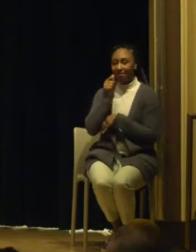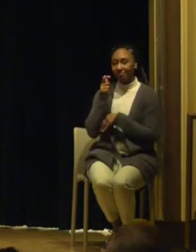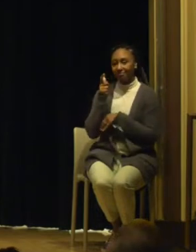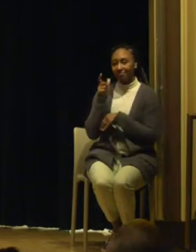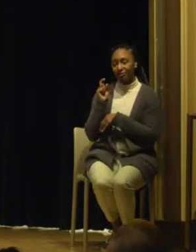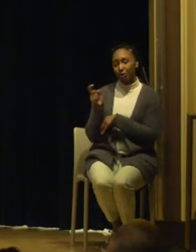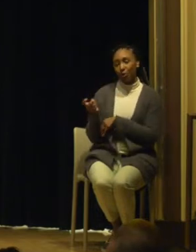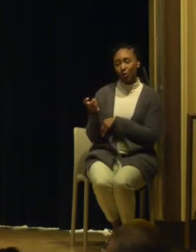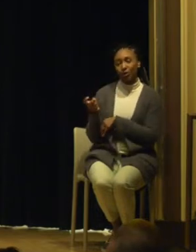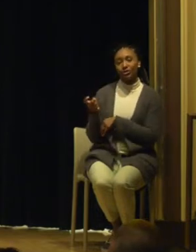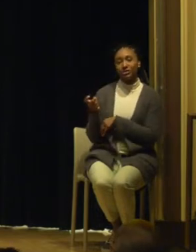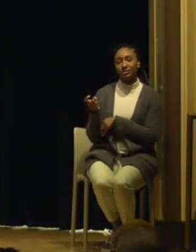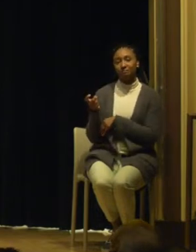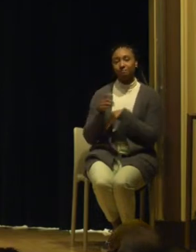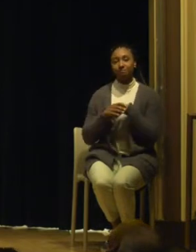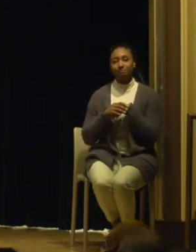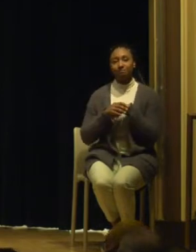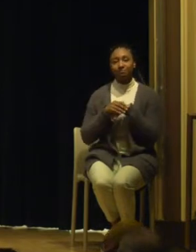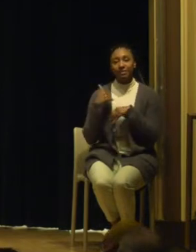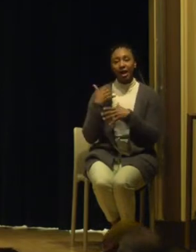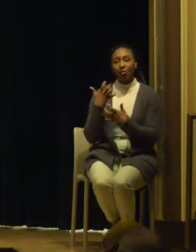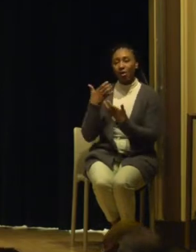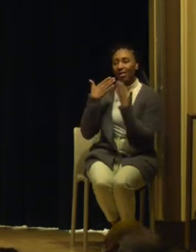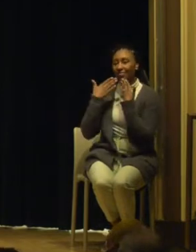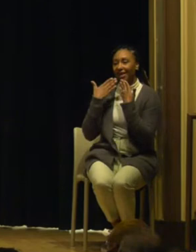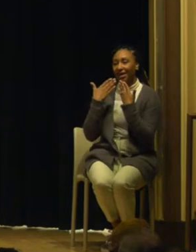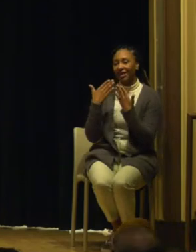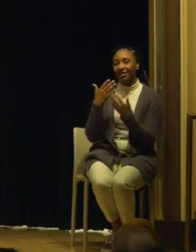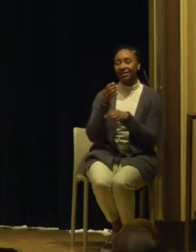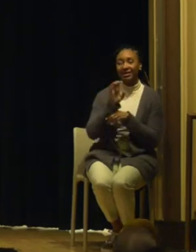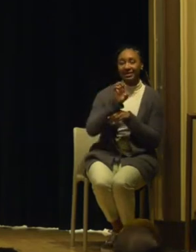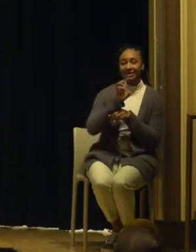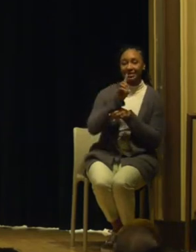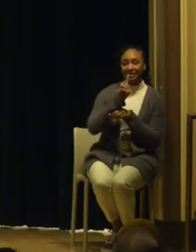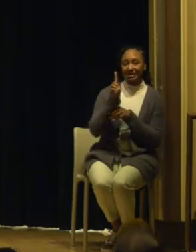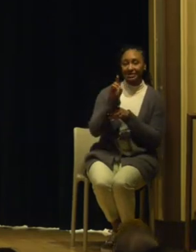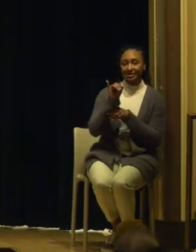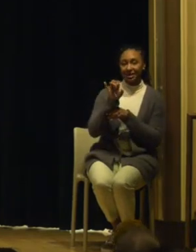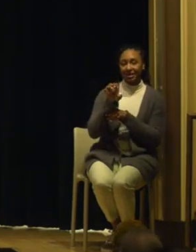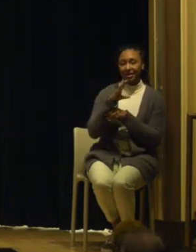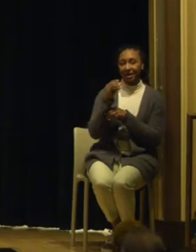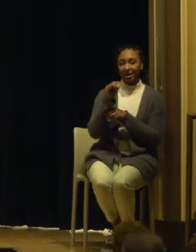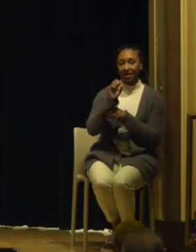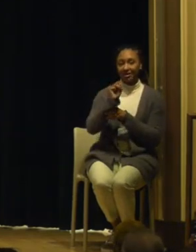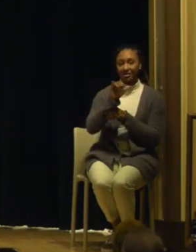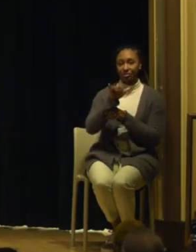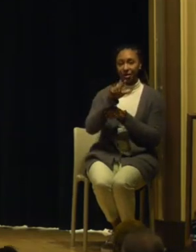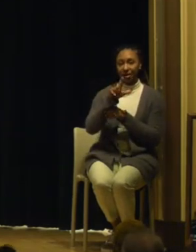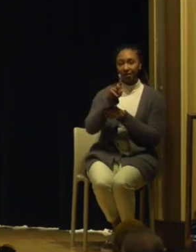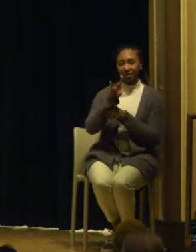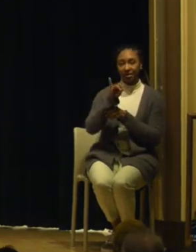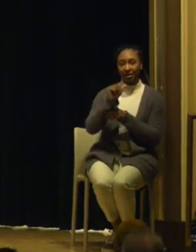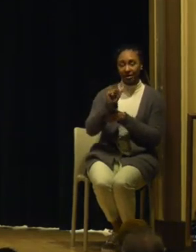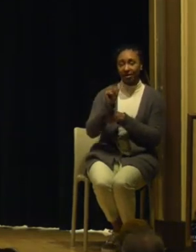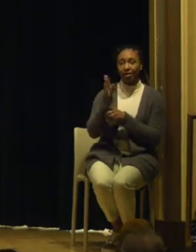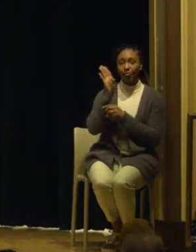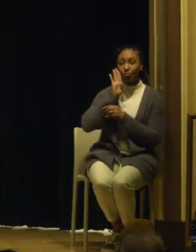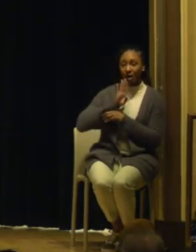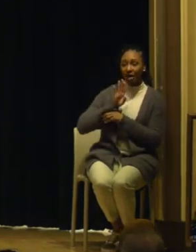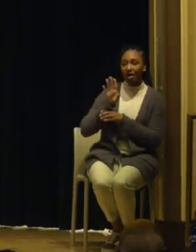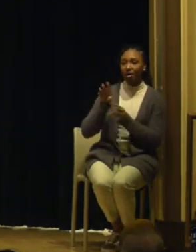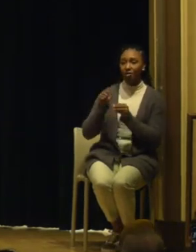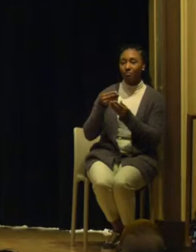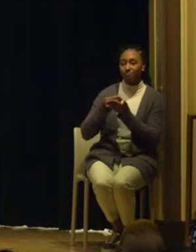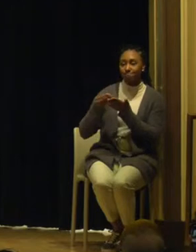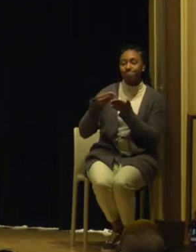specifically like to thank the Eddie C. and C. Sylvia Brown Foundation for funding tonight's event and purchasing all of the books.